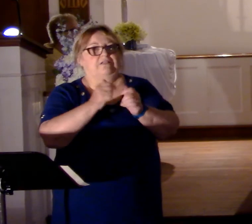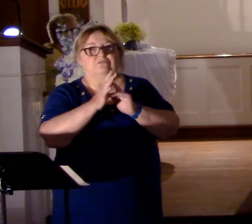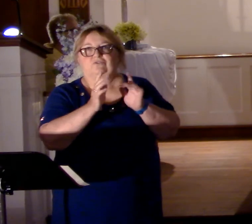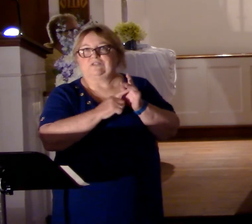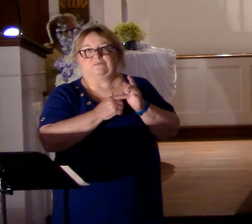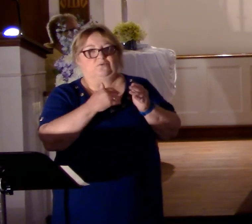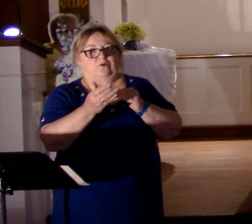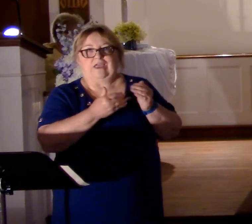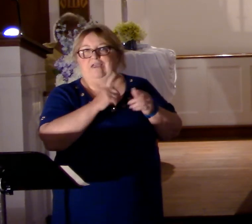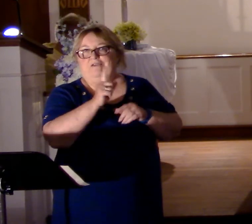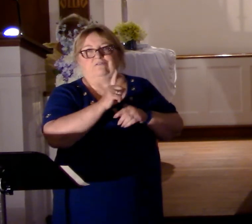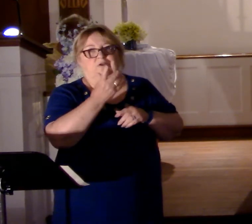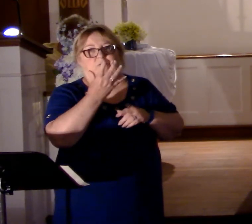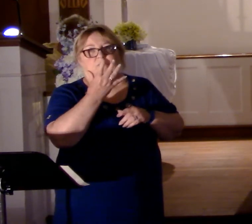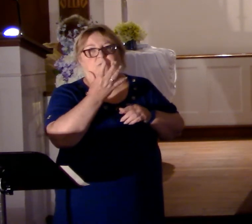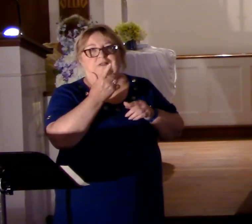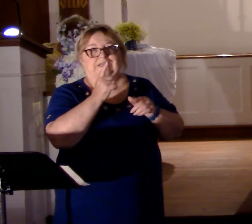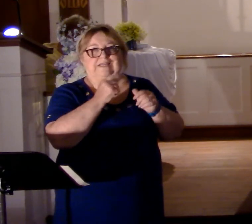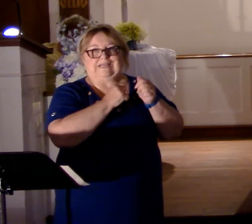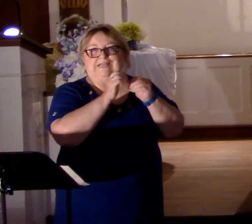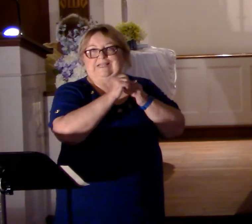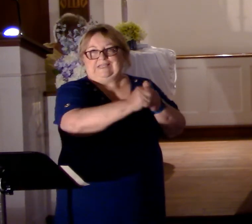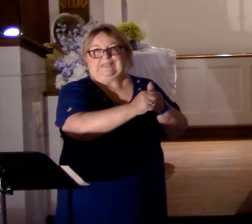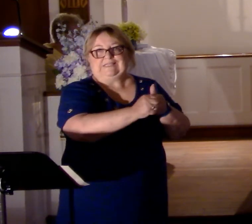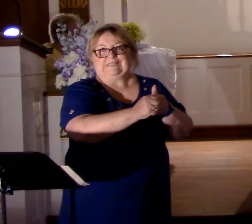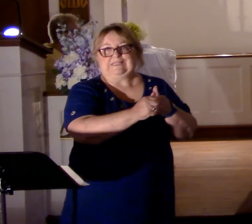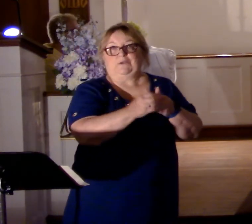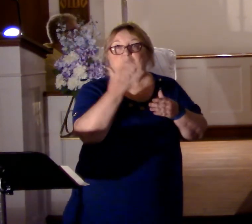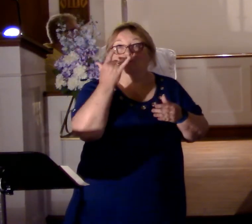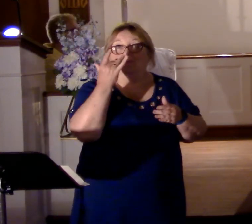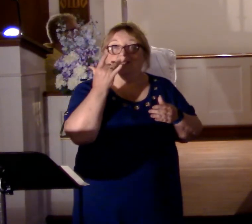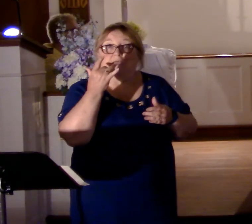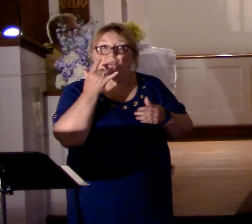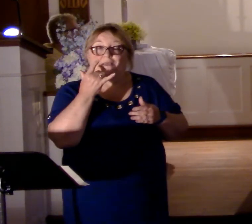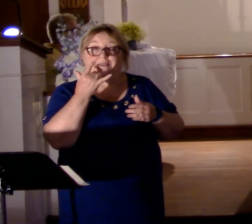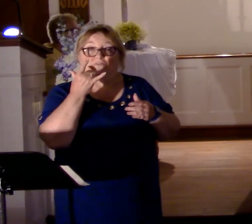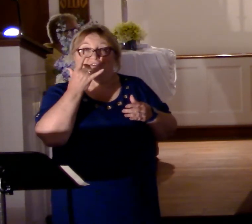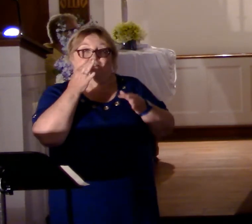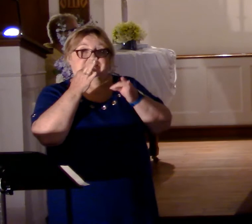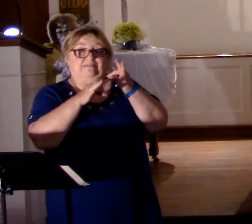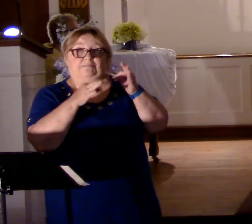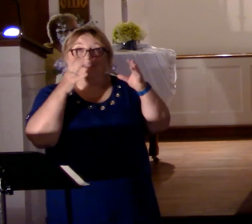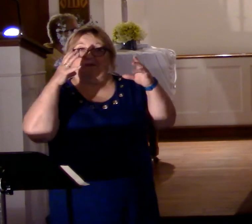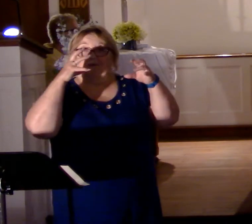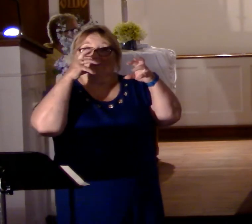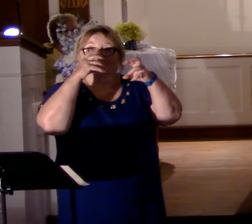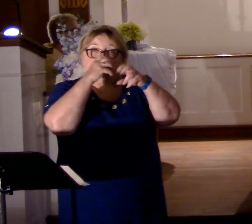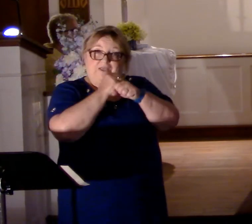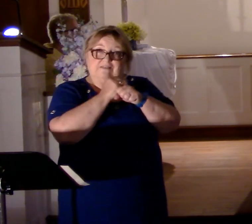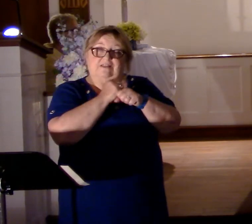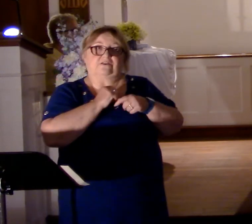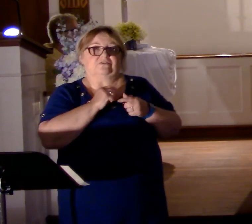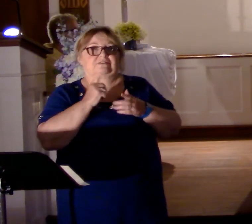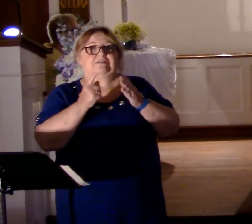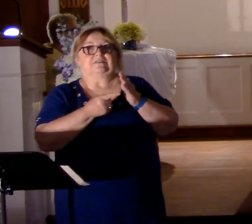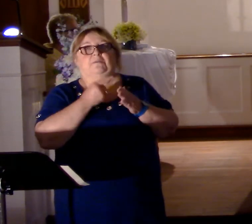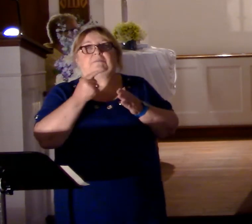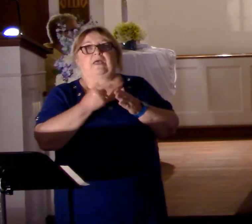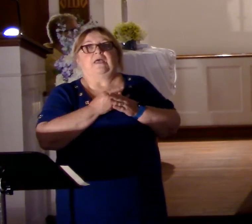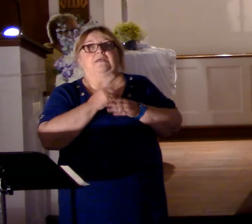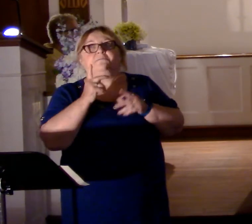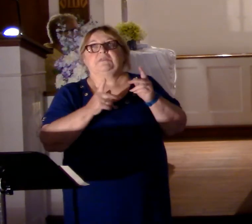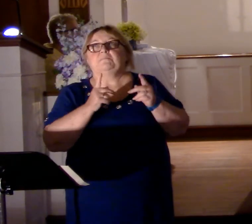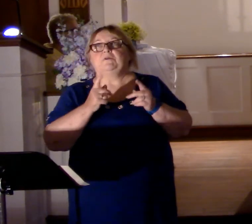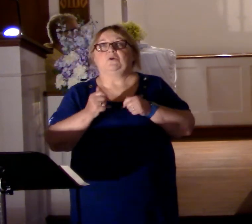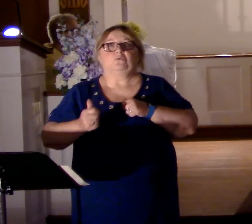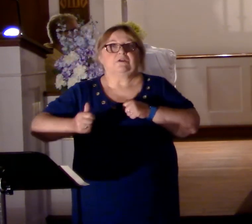wherever he leads. Simply fascination. There are times when